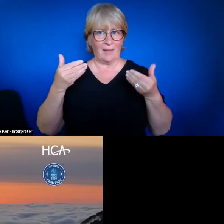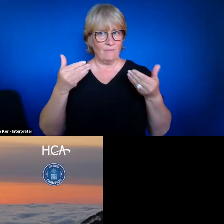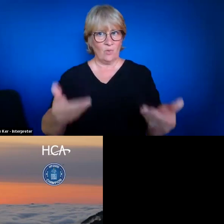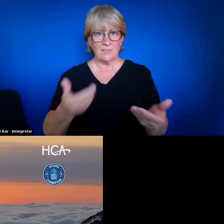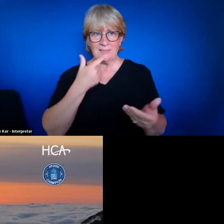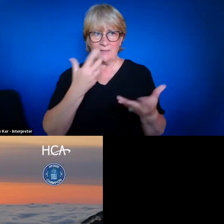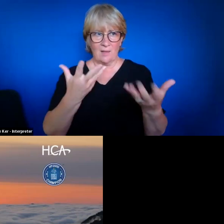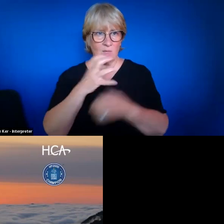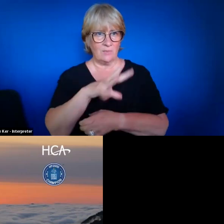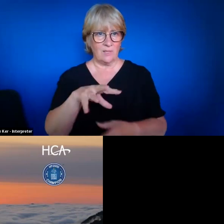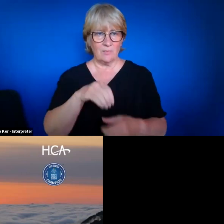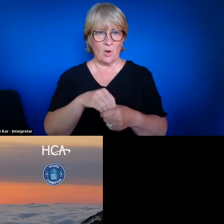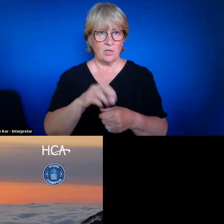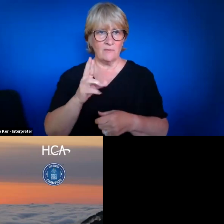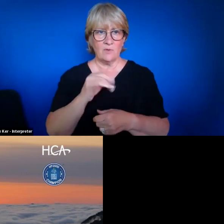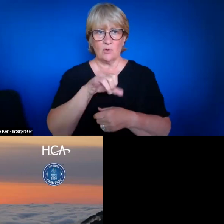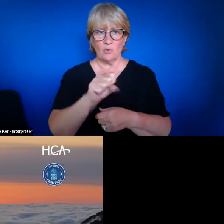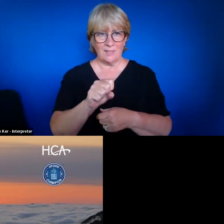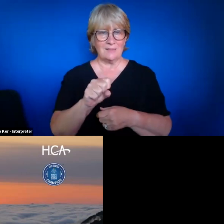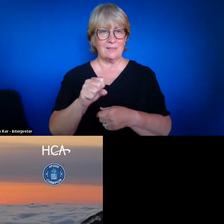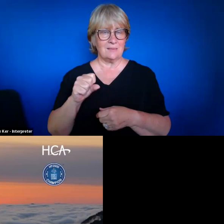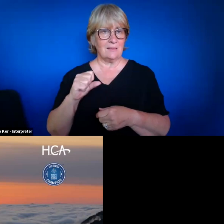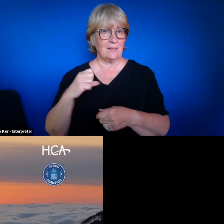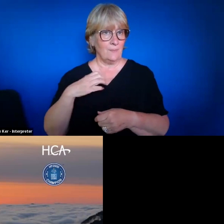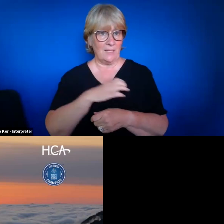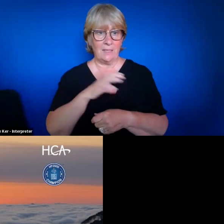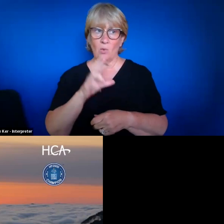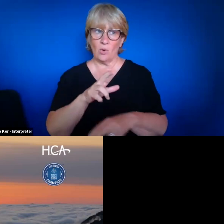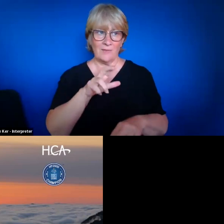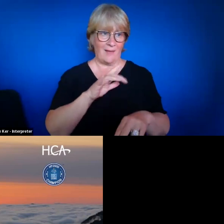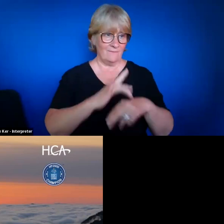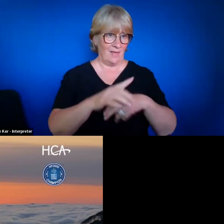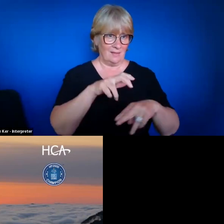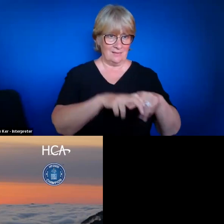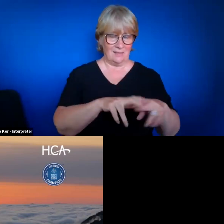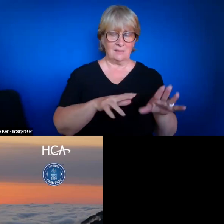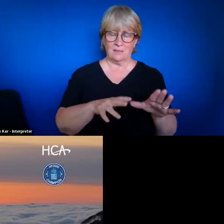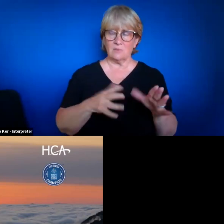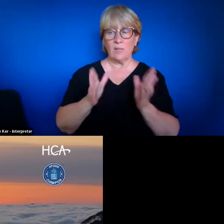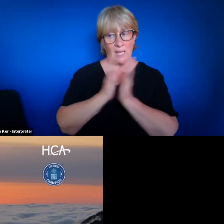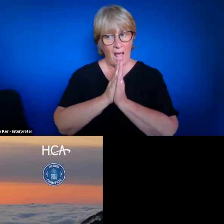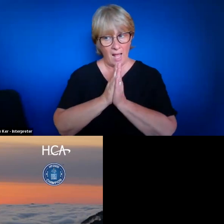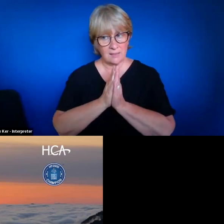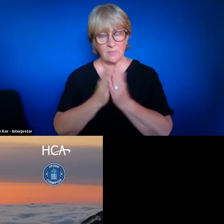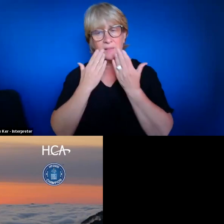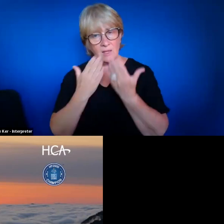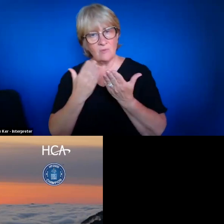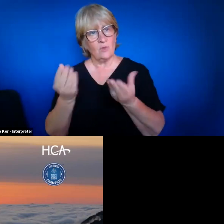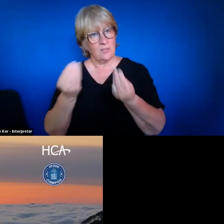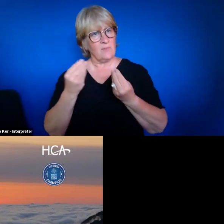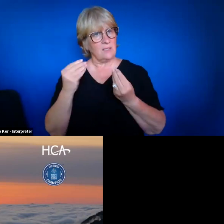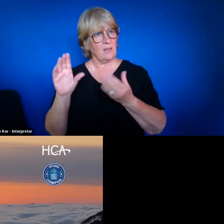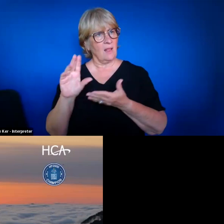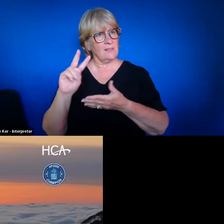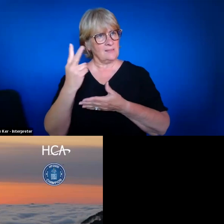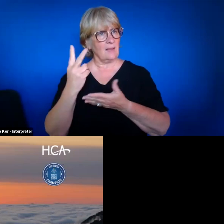that they wanted to be part of the CRIS committee and the seat. And so we can ask, but thank you for giving me another opportunity,